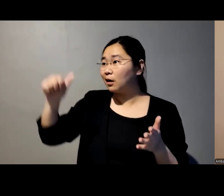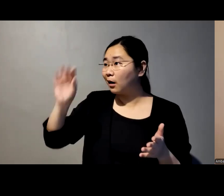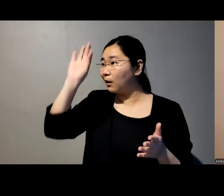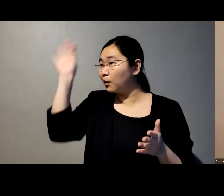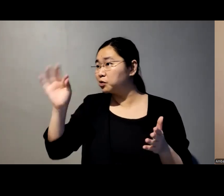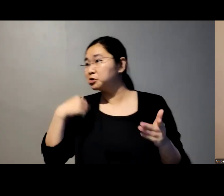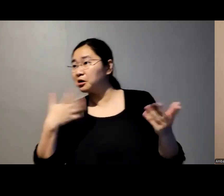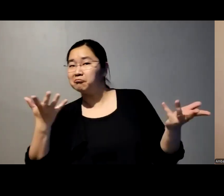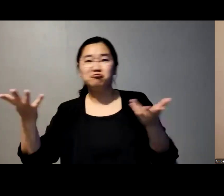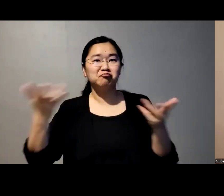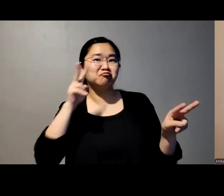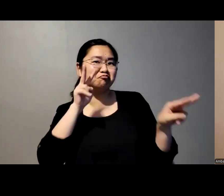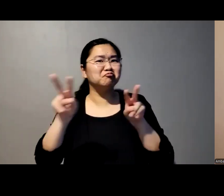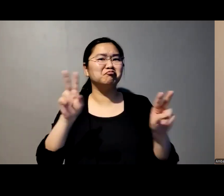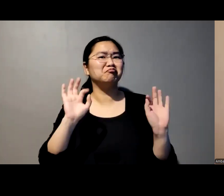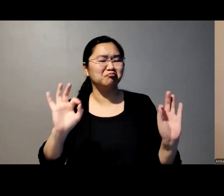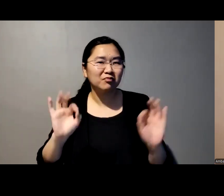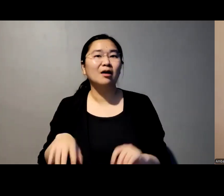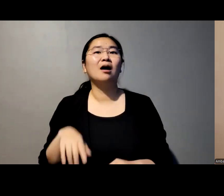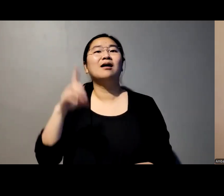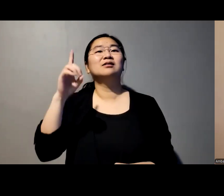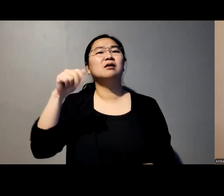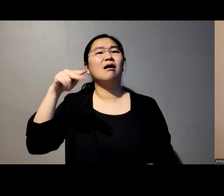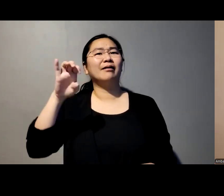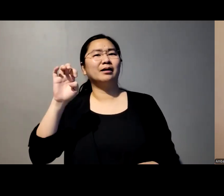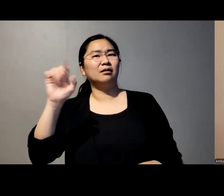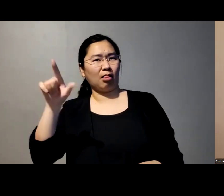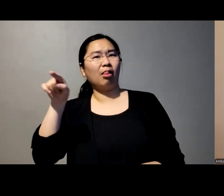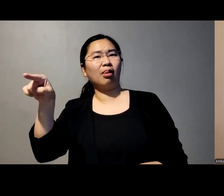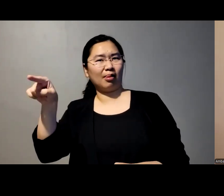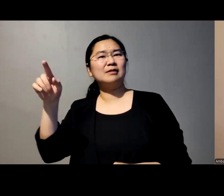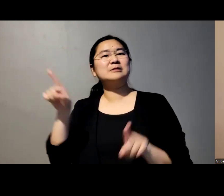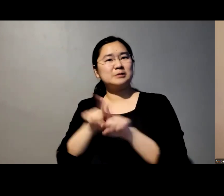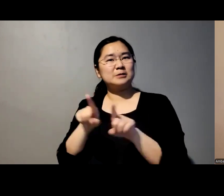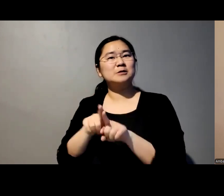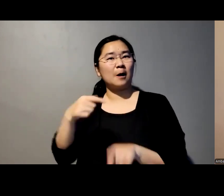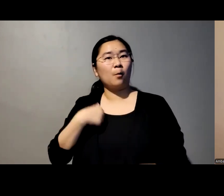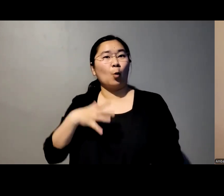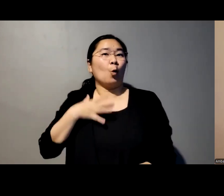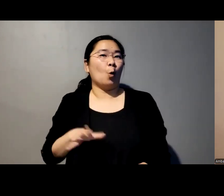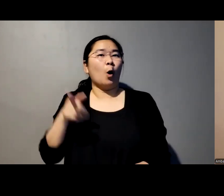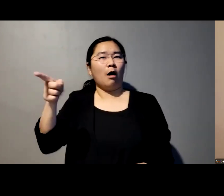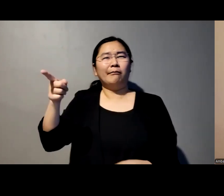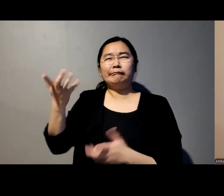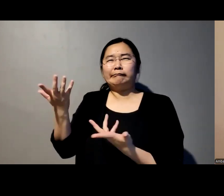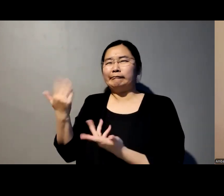do use the Q&A box for your questions. Daniel, I will give you the floor now. Thank you.